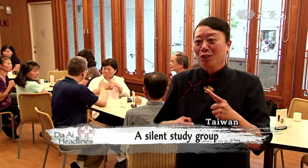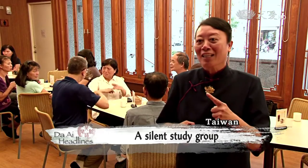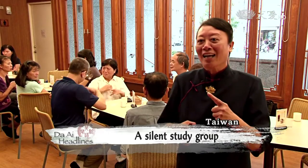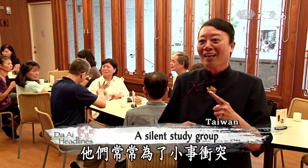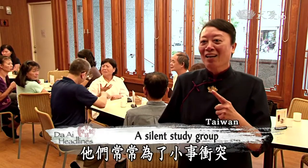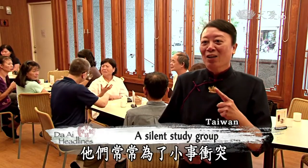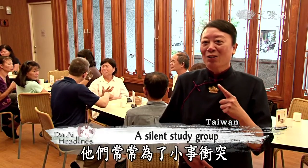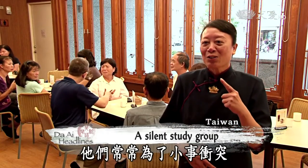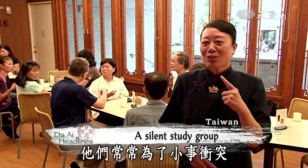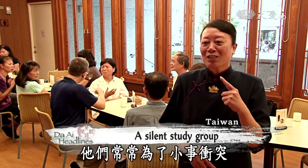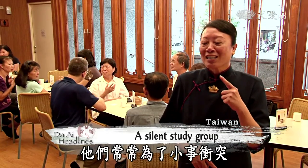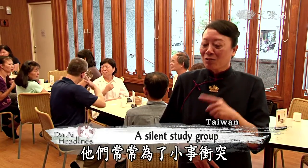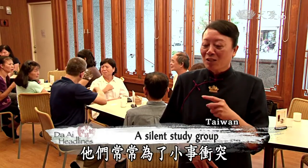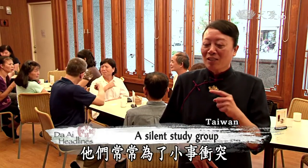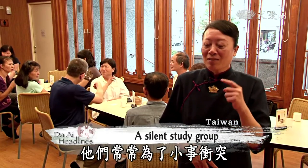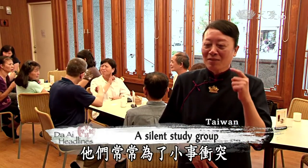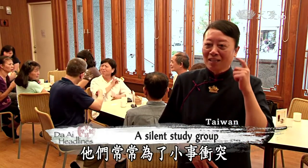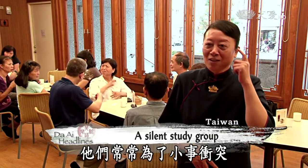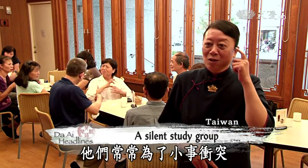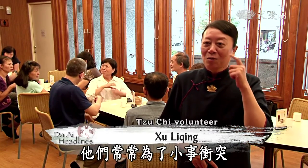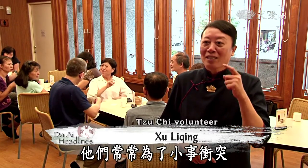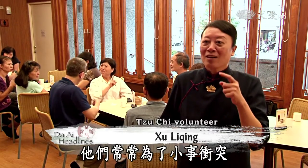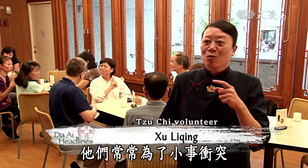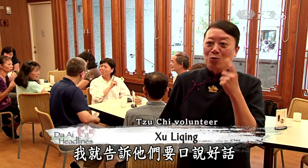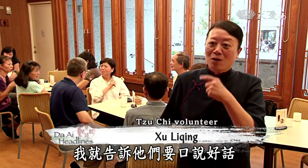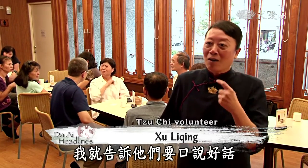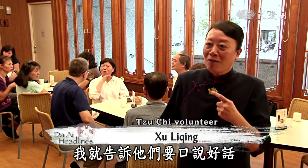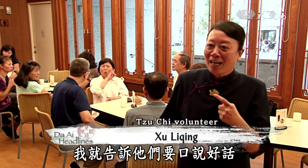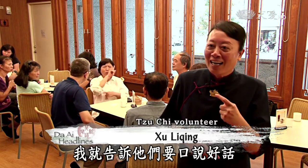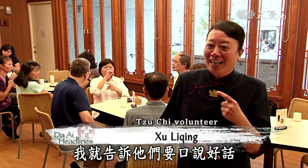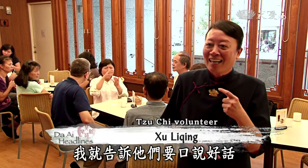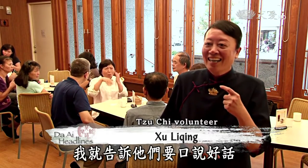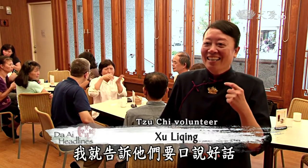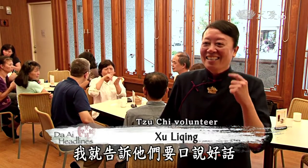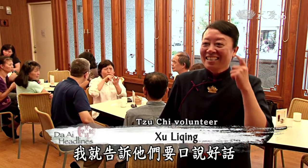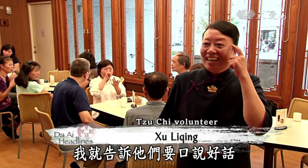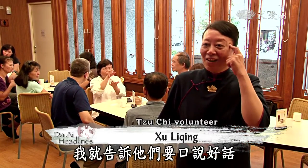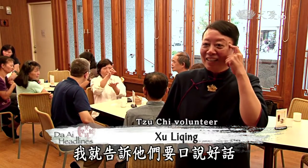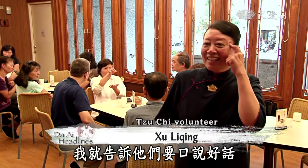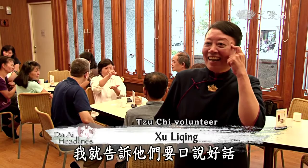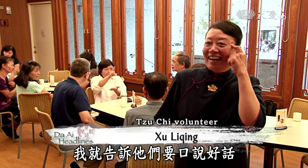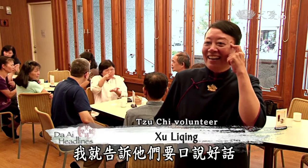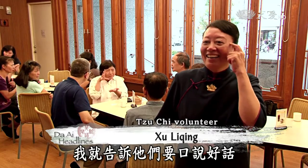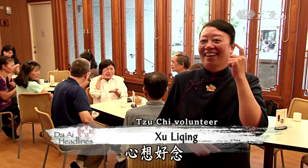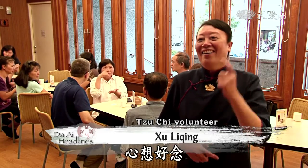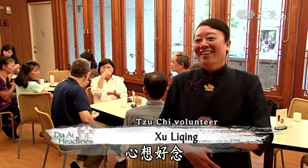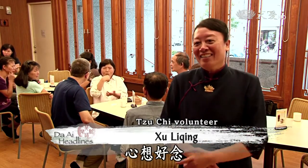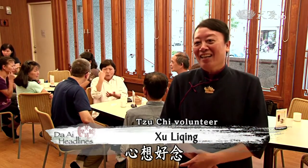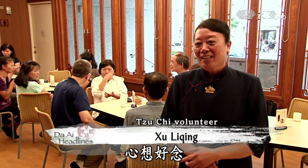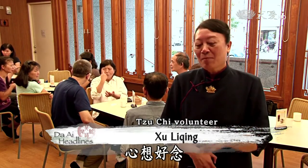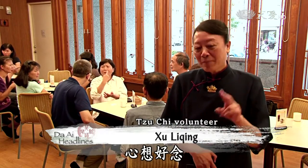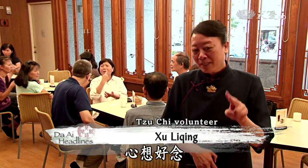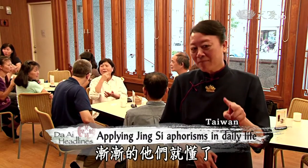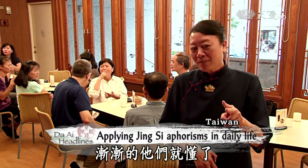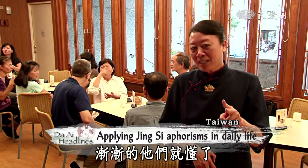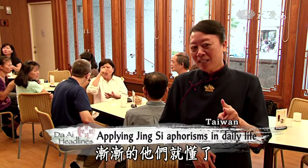They often got into conflicts over something minor, so I told them to speak kind words and think good thoughts. Gradually,